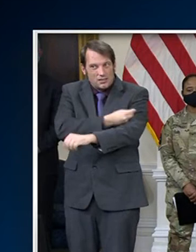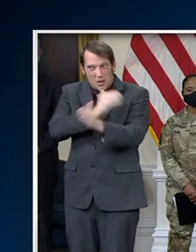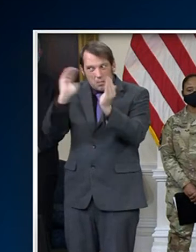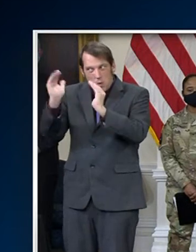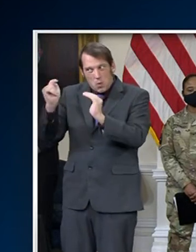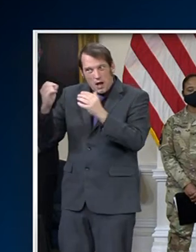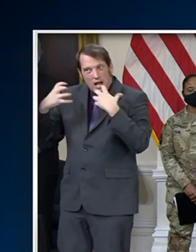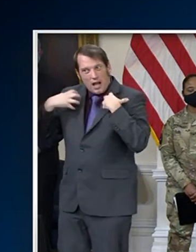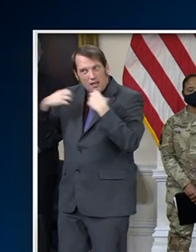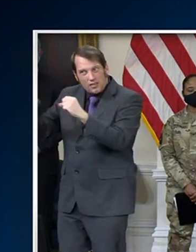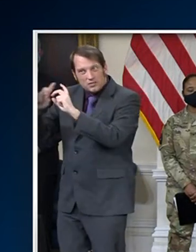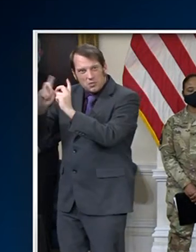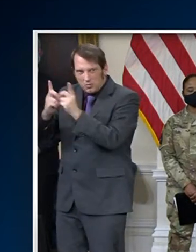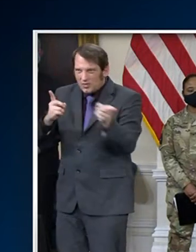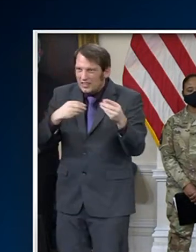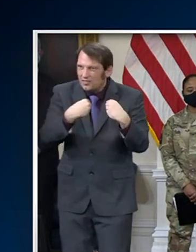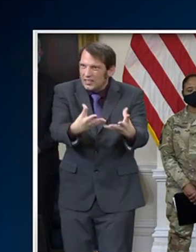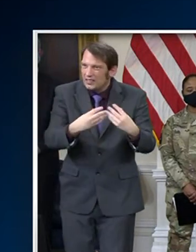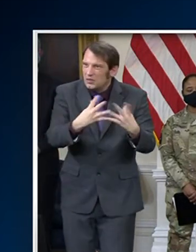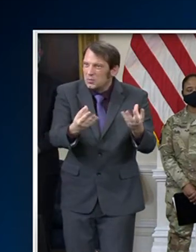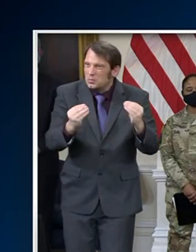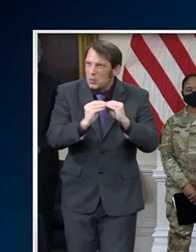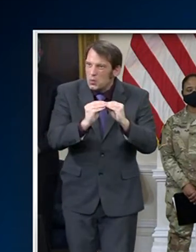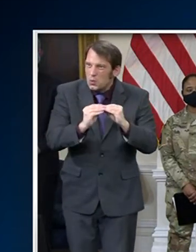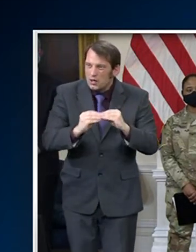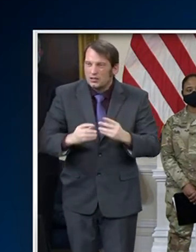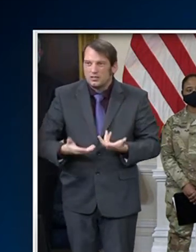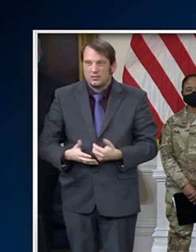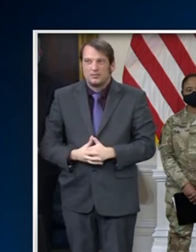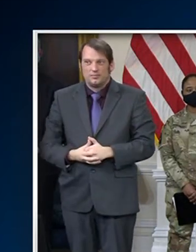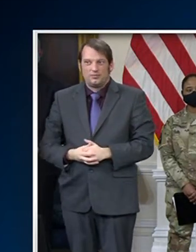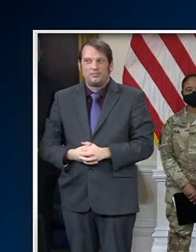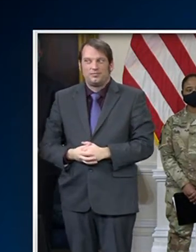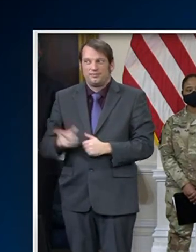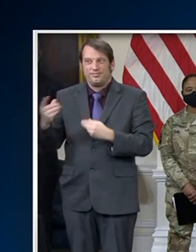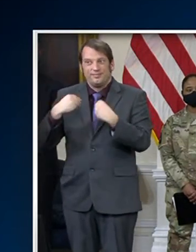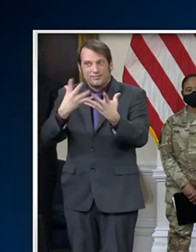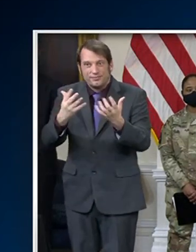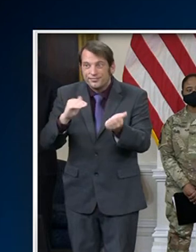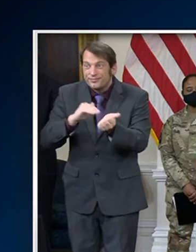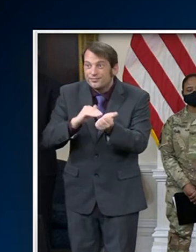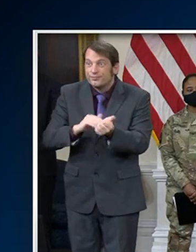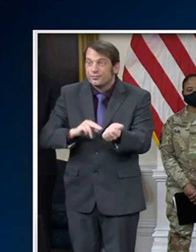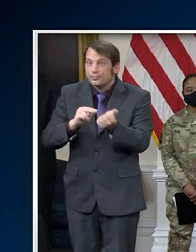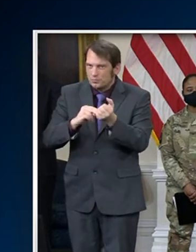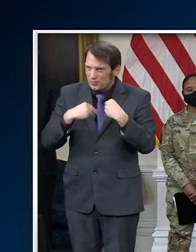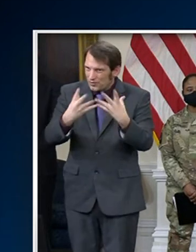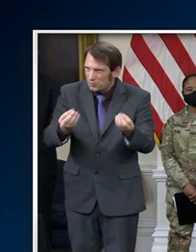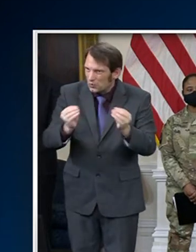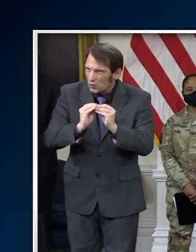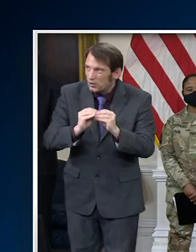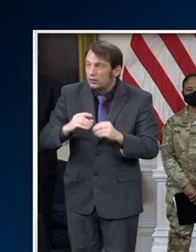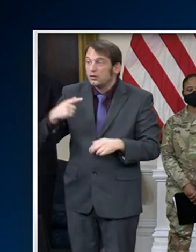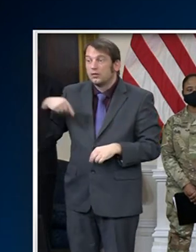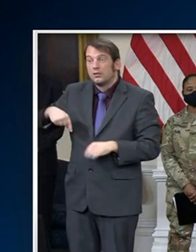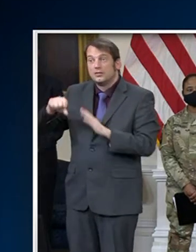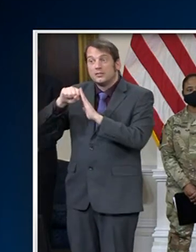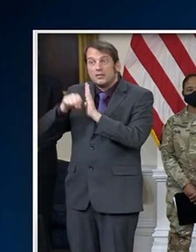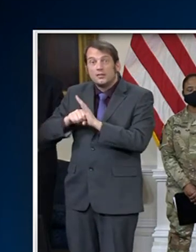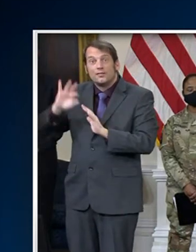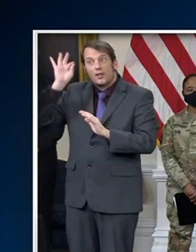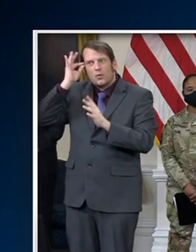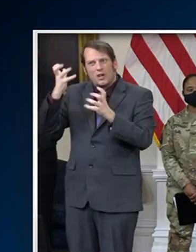more providers. The federal and state plans call for more points of